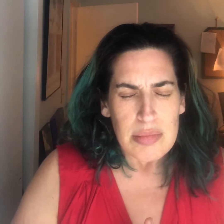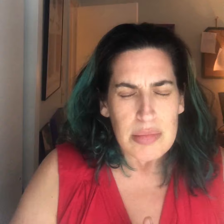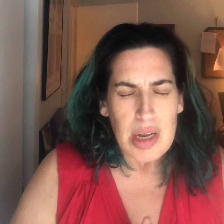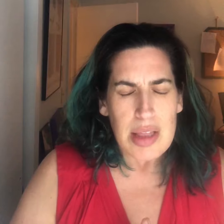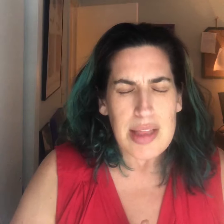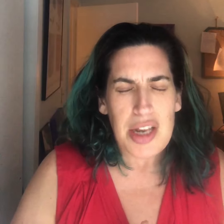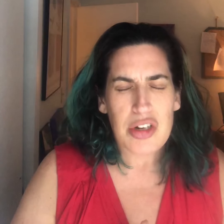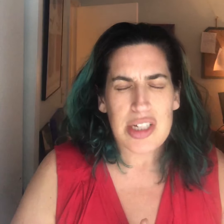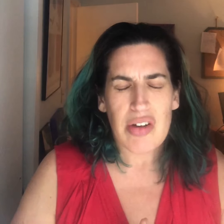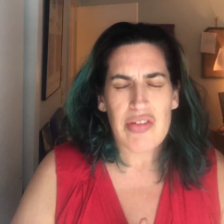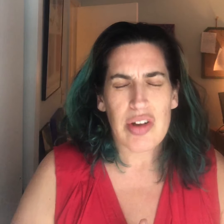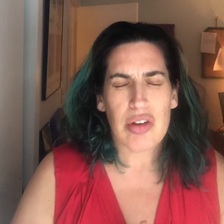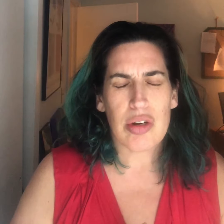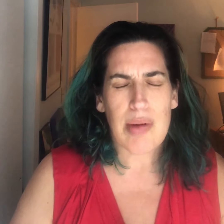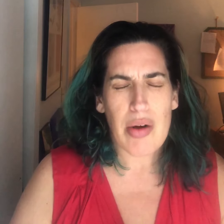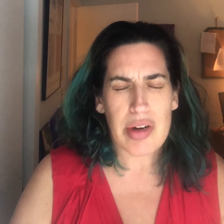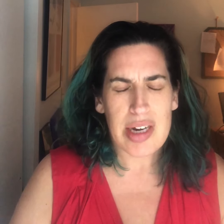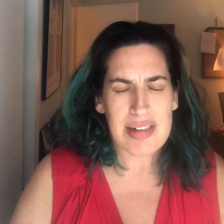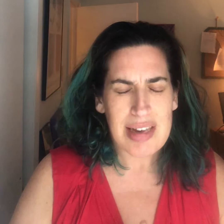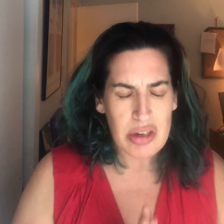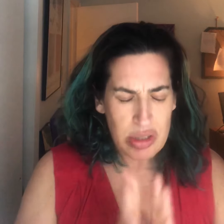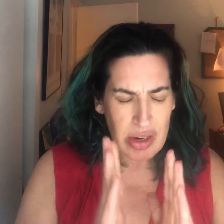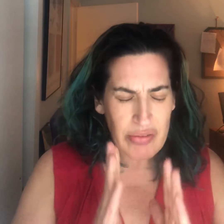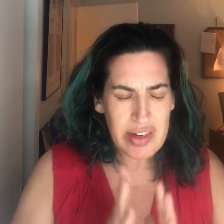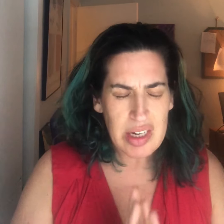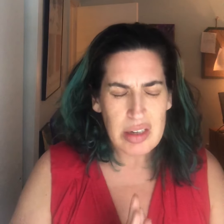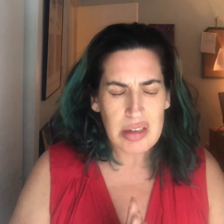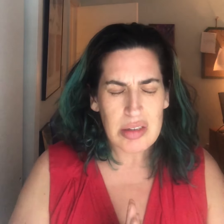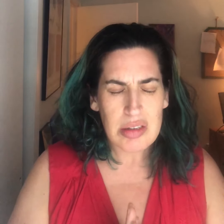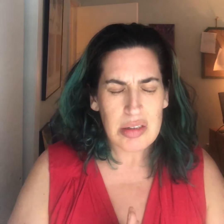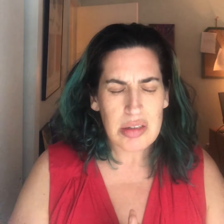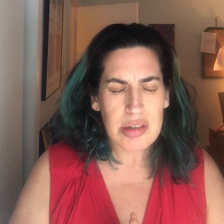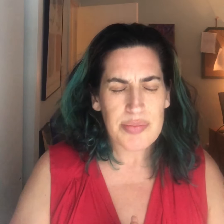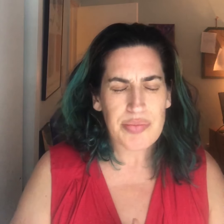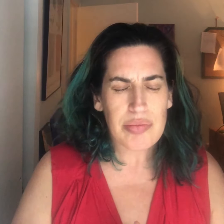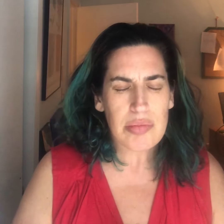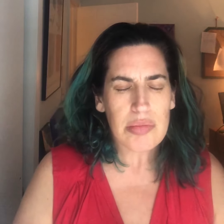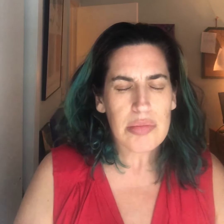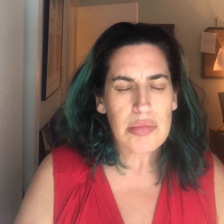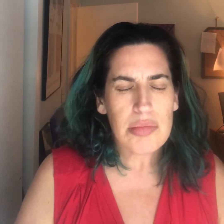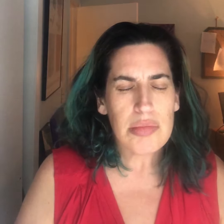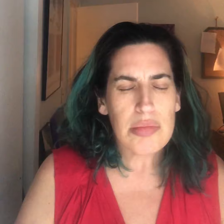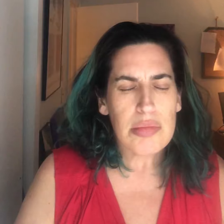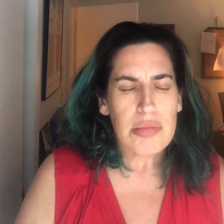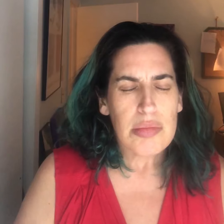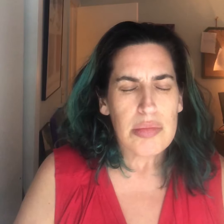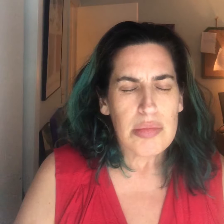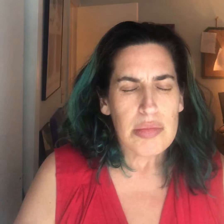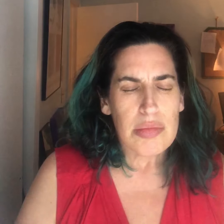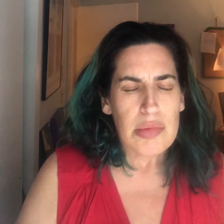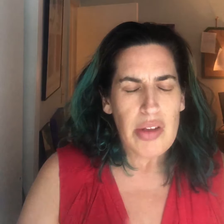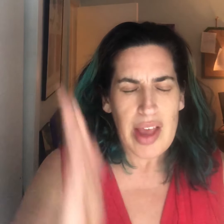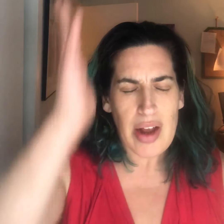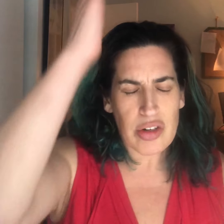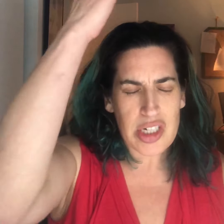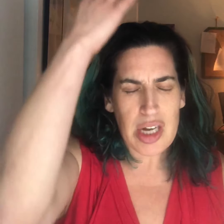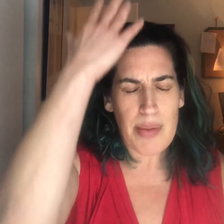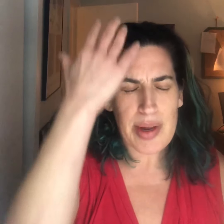Let yourself feel the groundedness, let yourself feel the energy coming